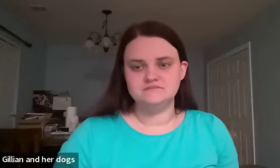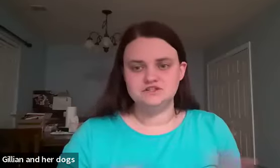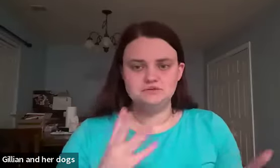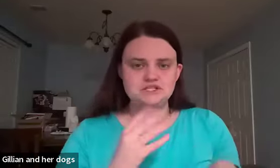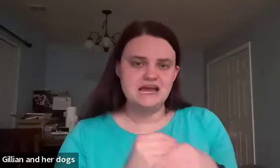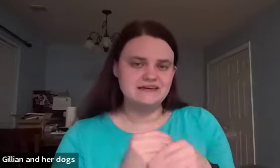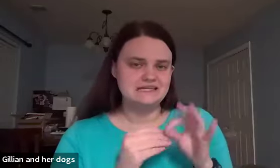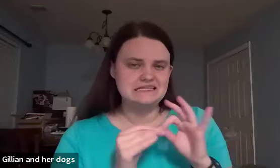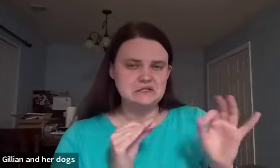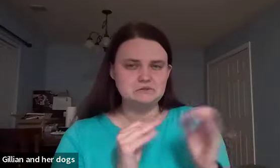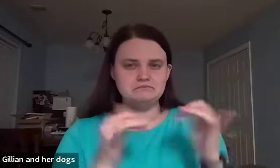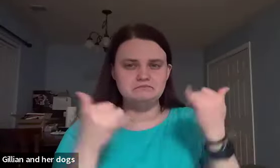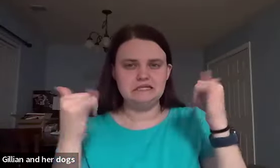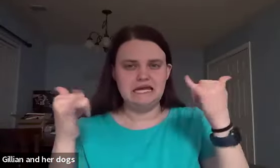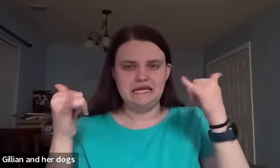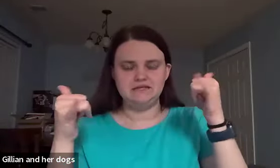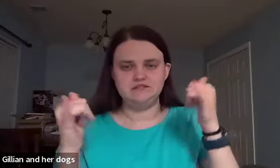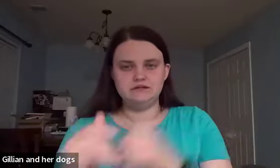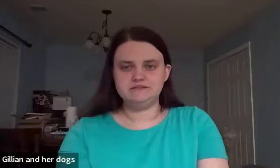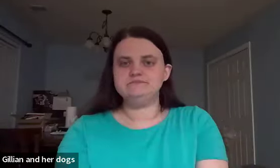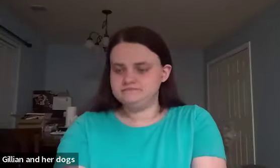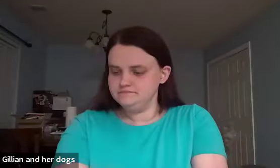So you would just add that nice little play to it.